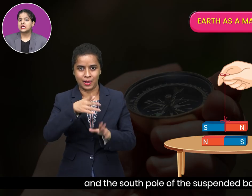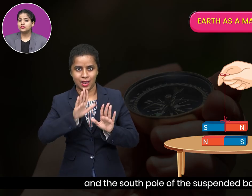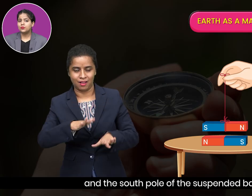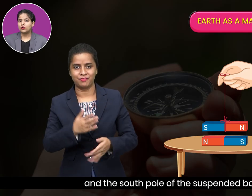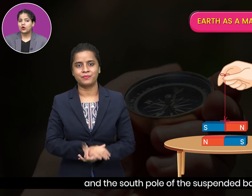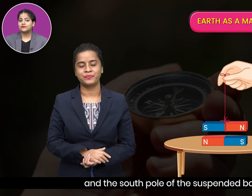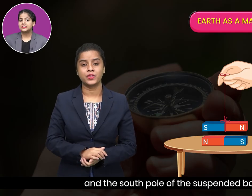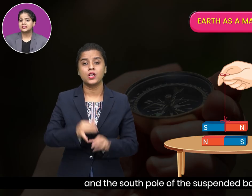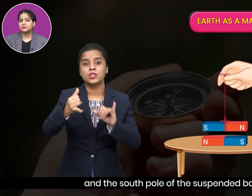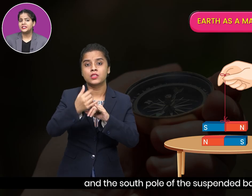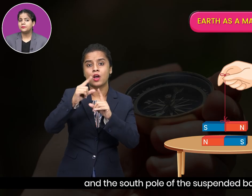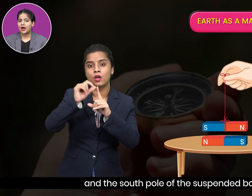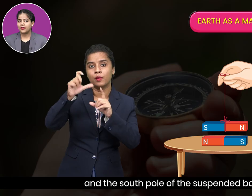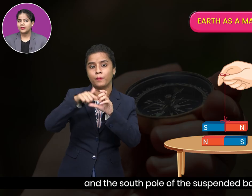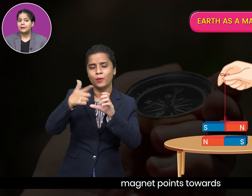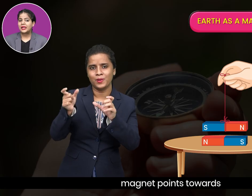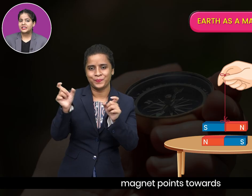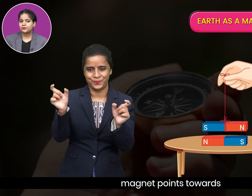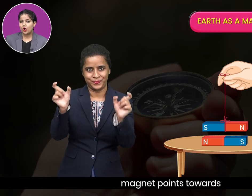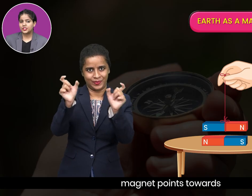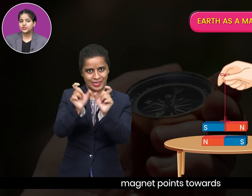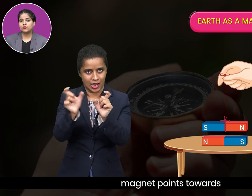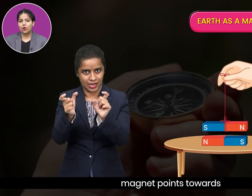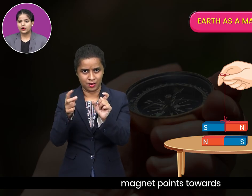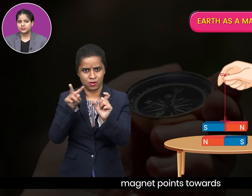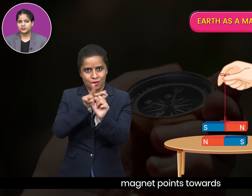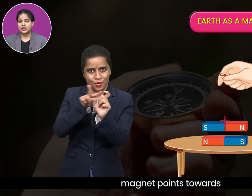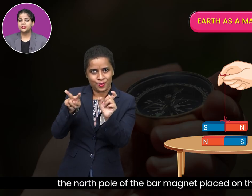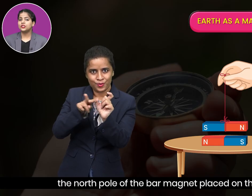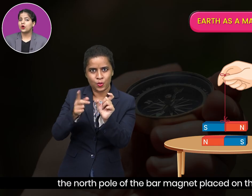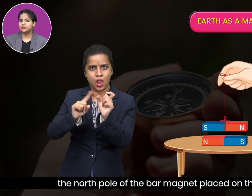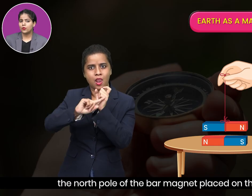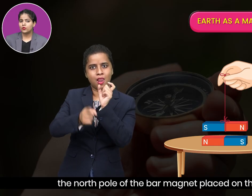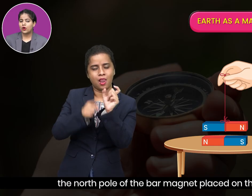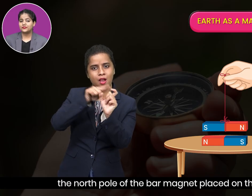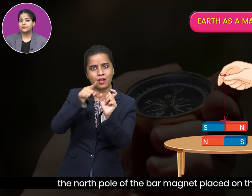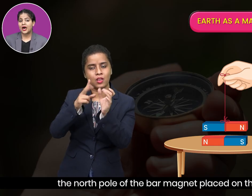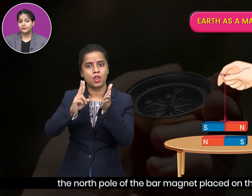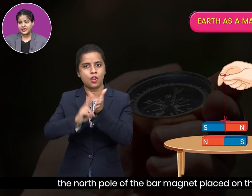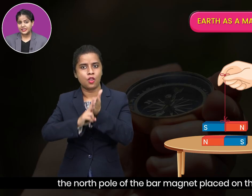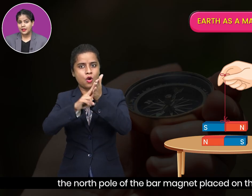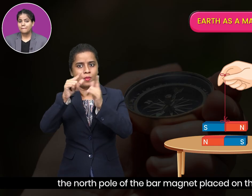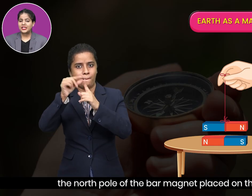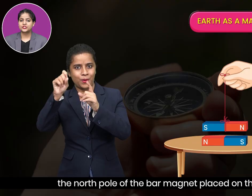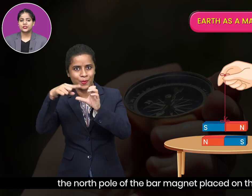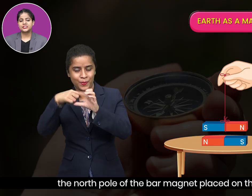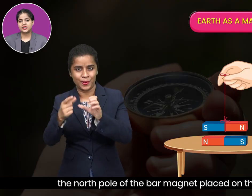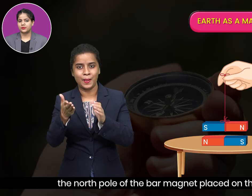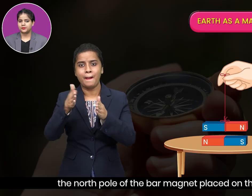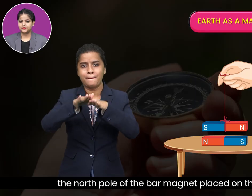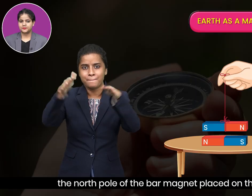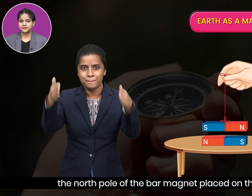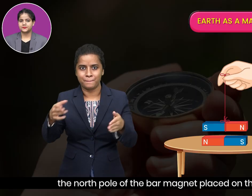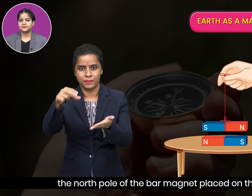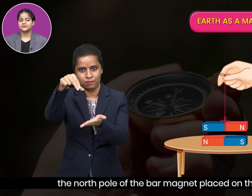And the south pole of the suspended bar magnet points towards the north pole of the bar magnet placed on the